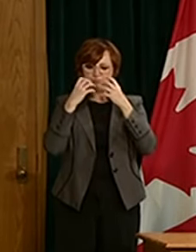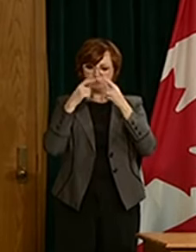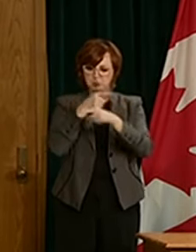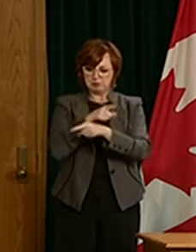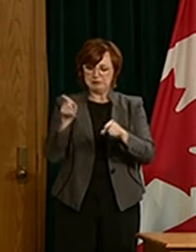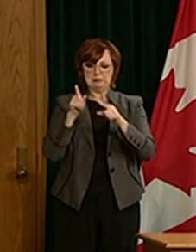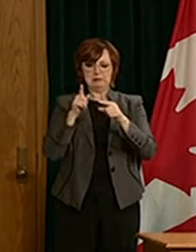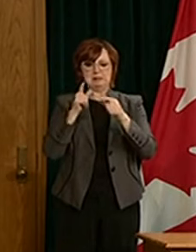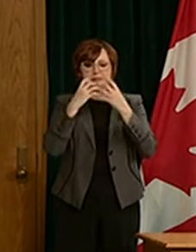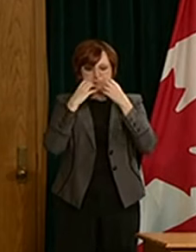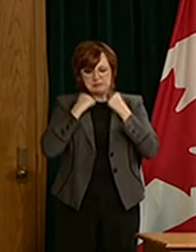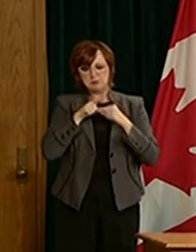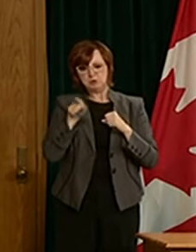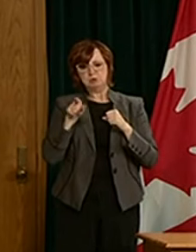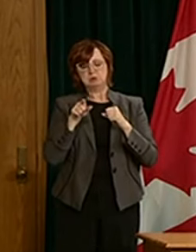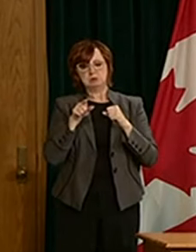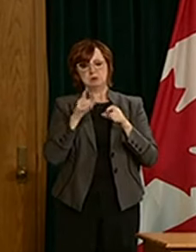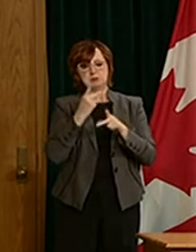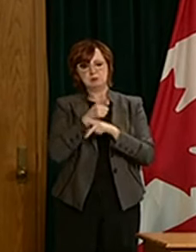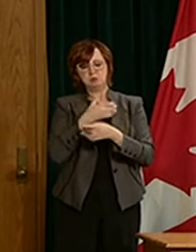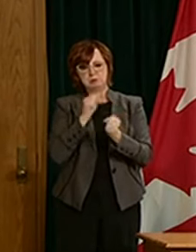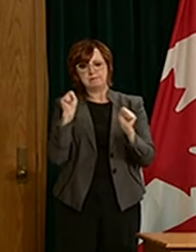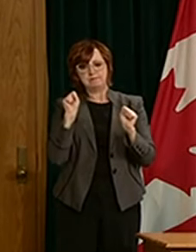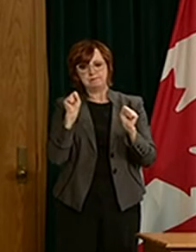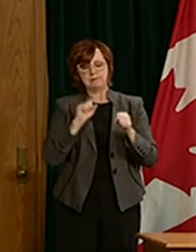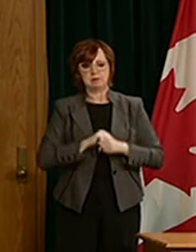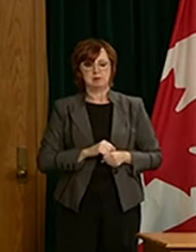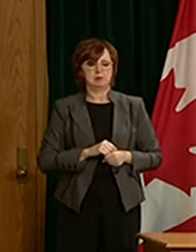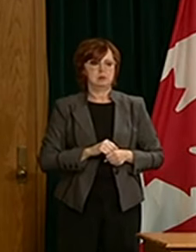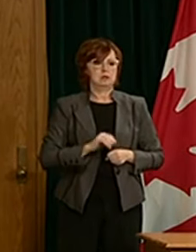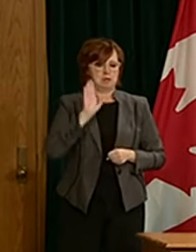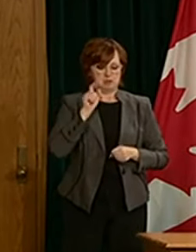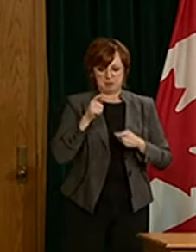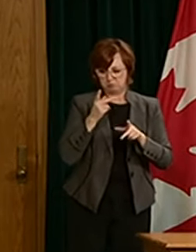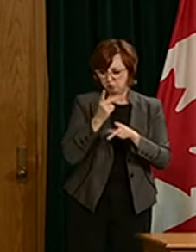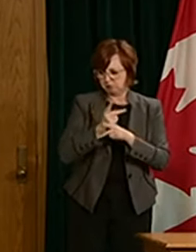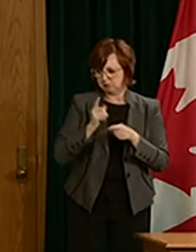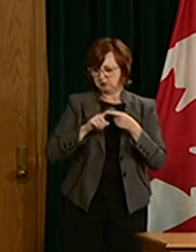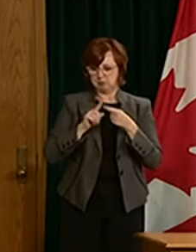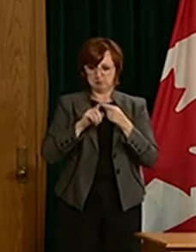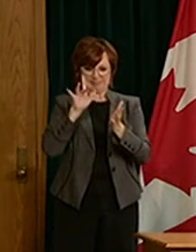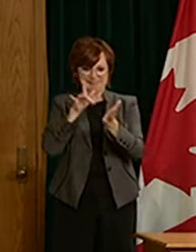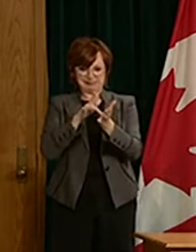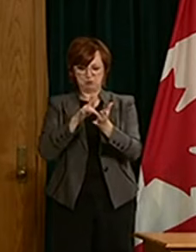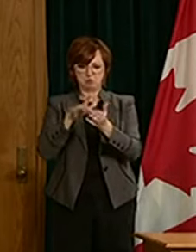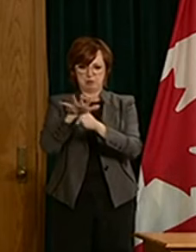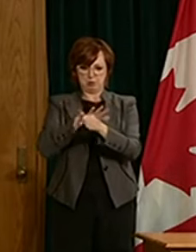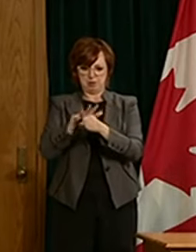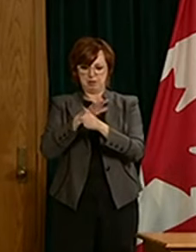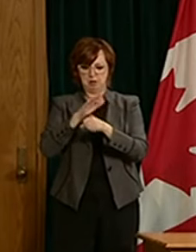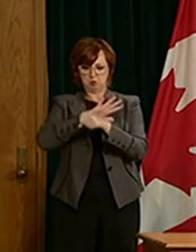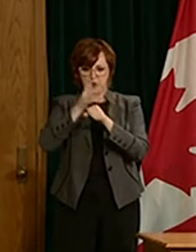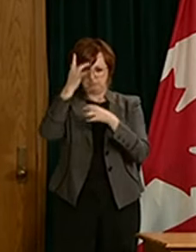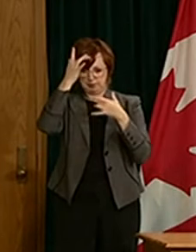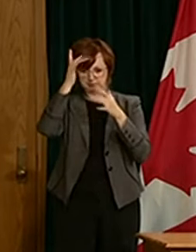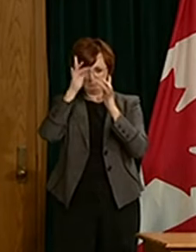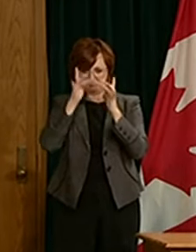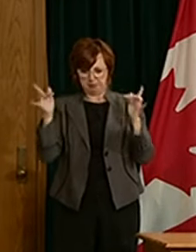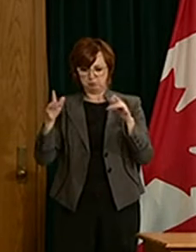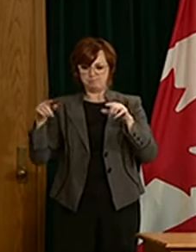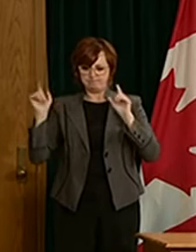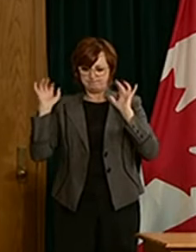going to manage this through centralized bed flow coordination, air traffic control, like coordination of patients